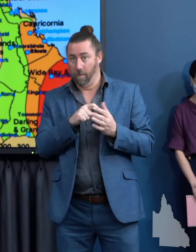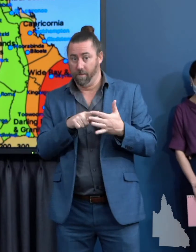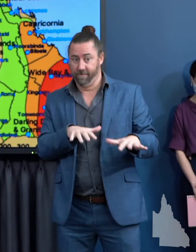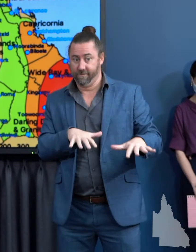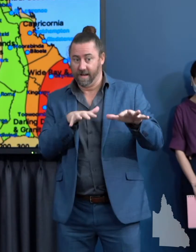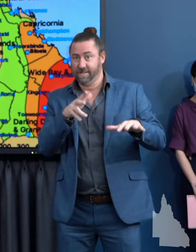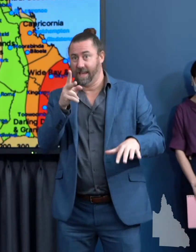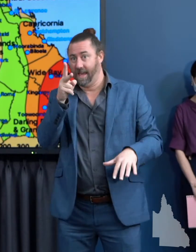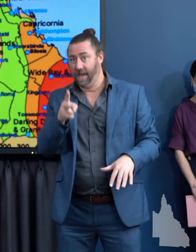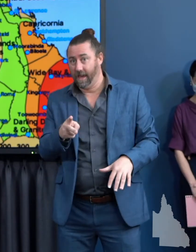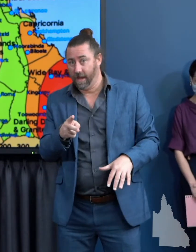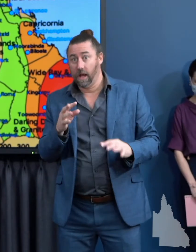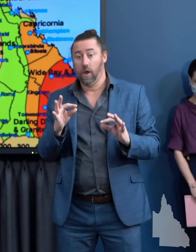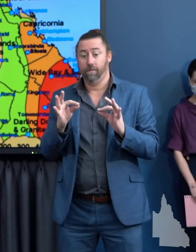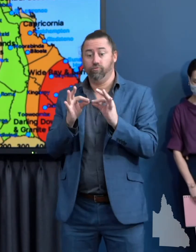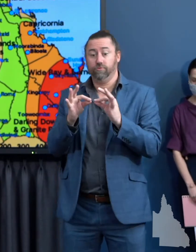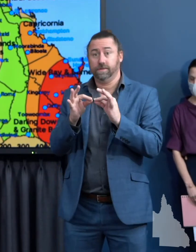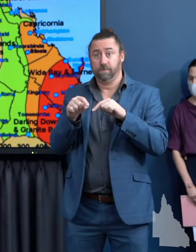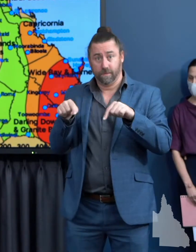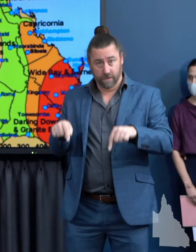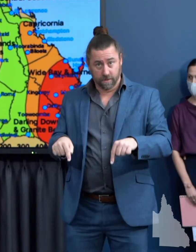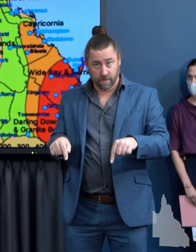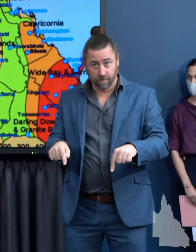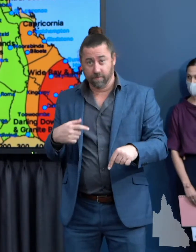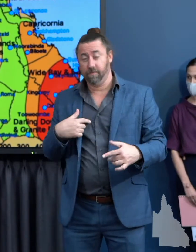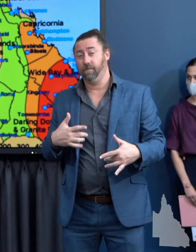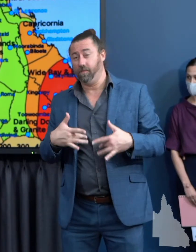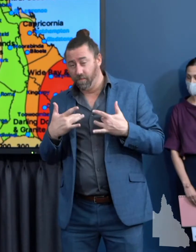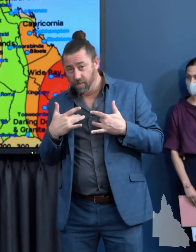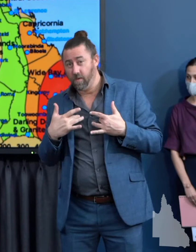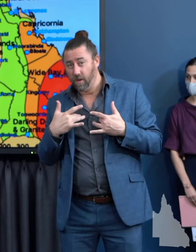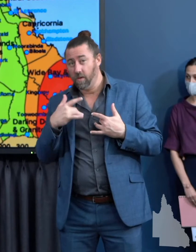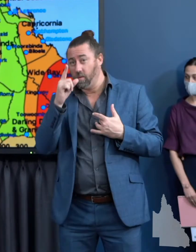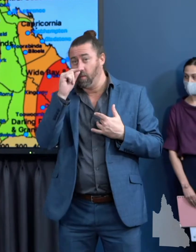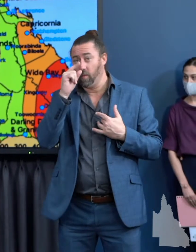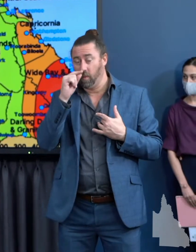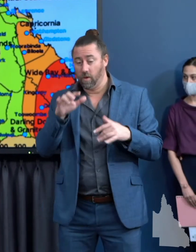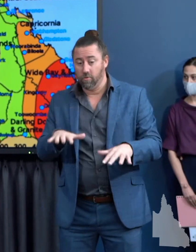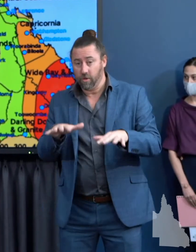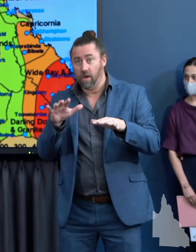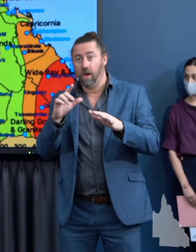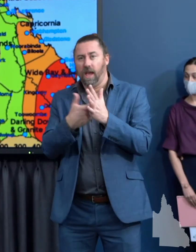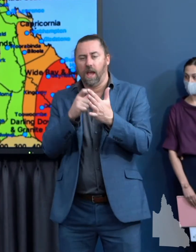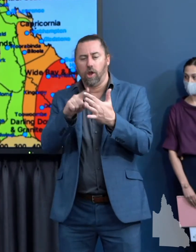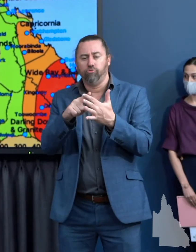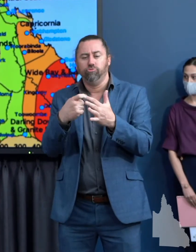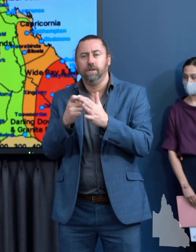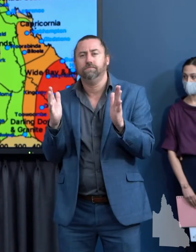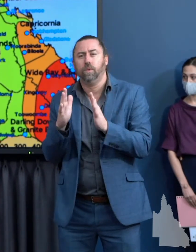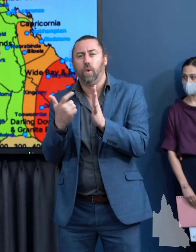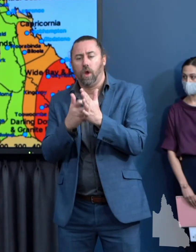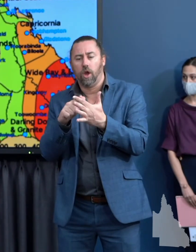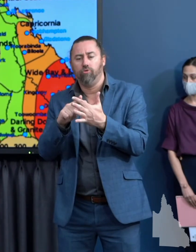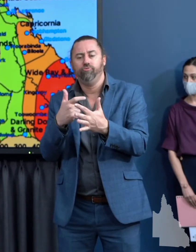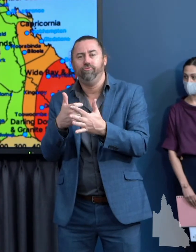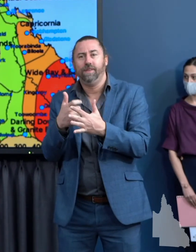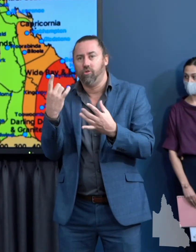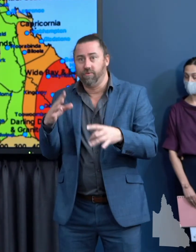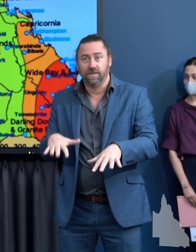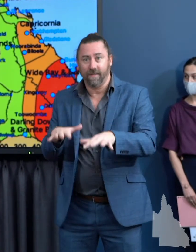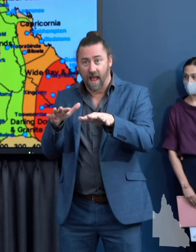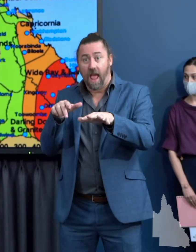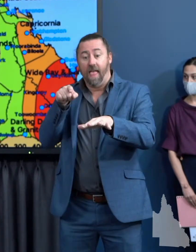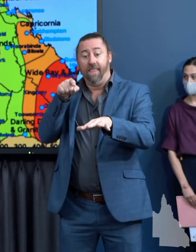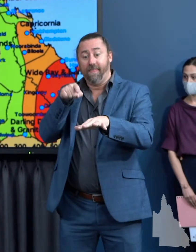there. In Brisbane, we expect there could be some rises in the creeks, where there could be some